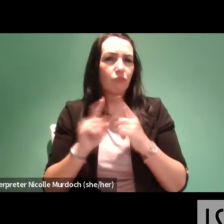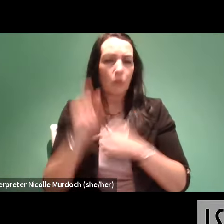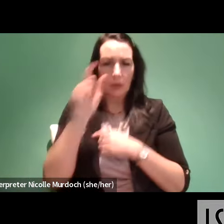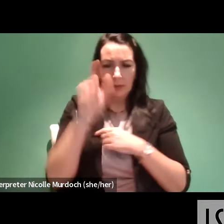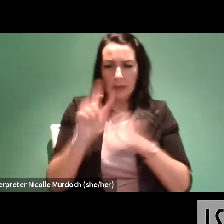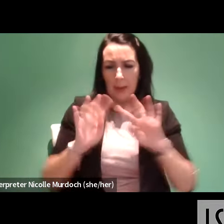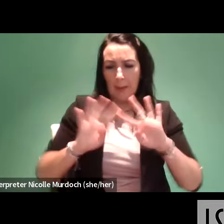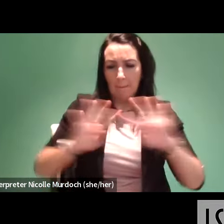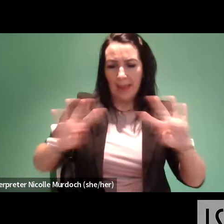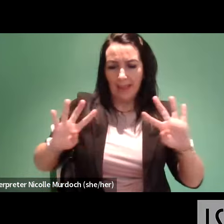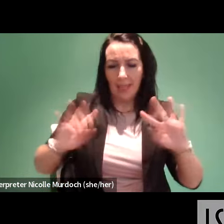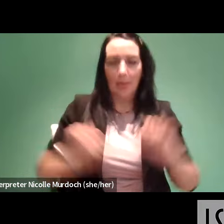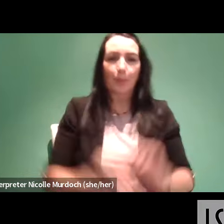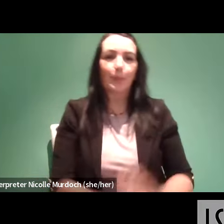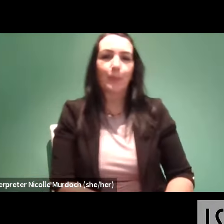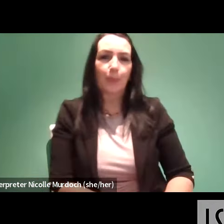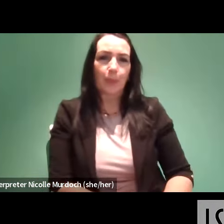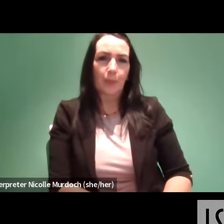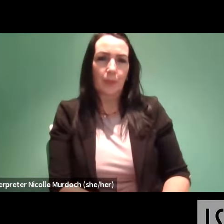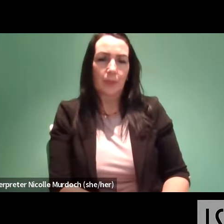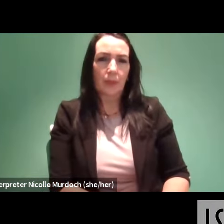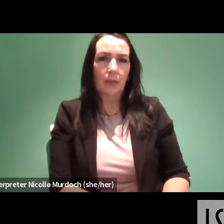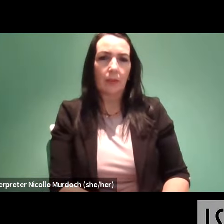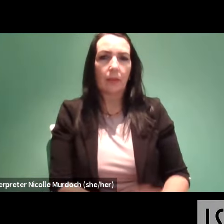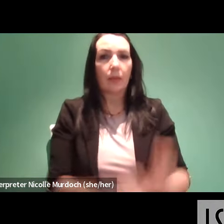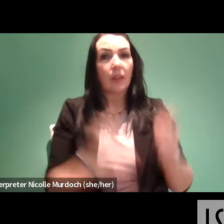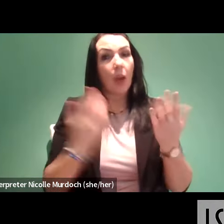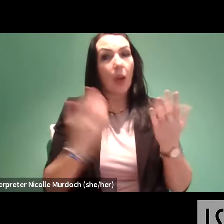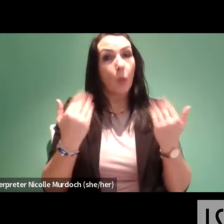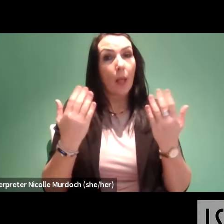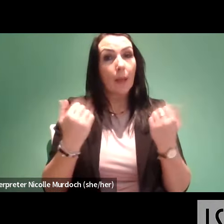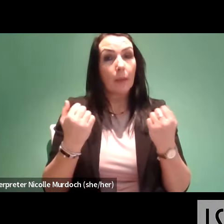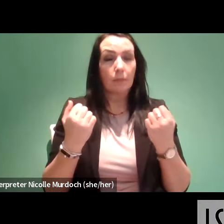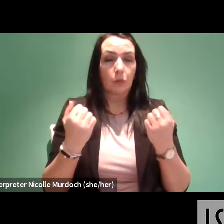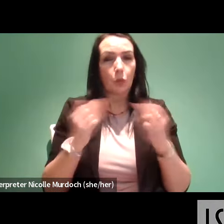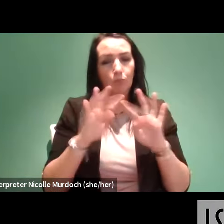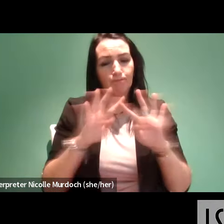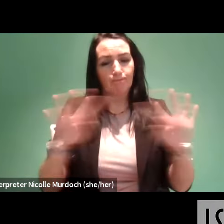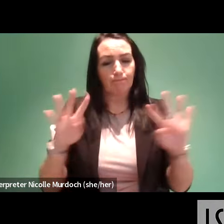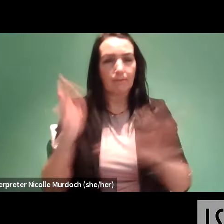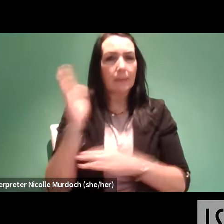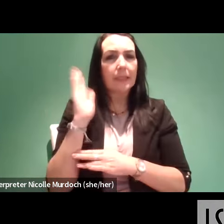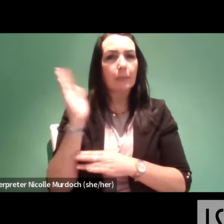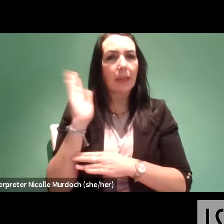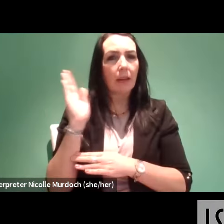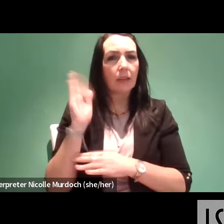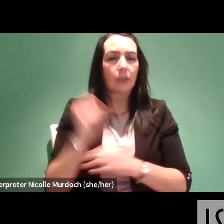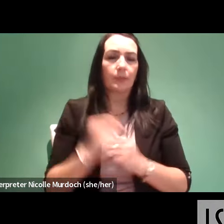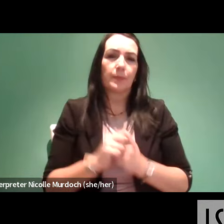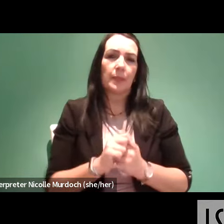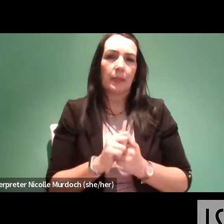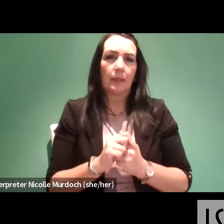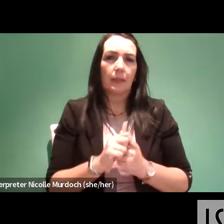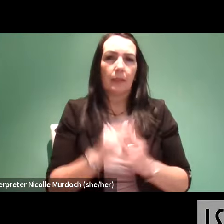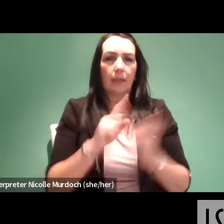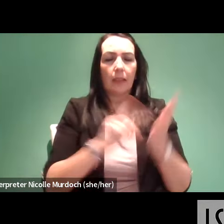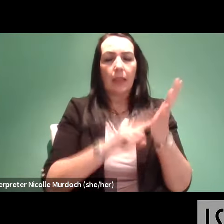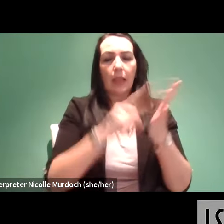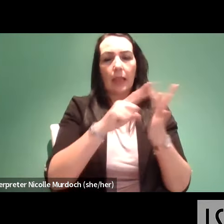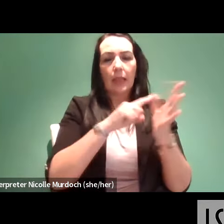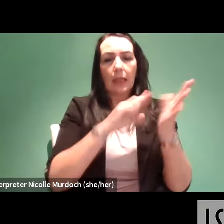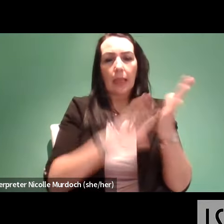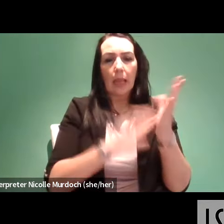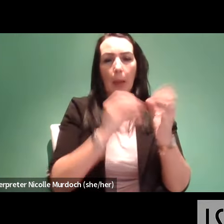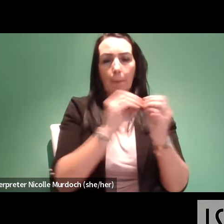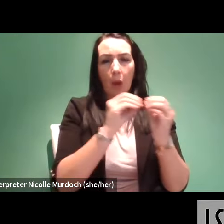of speakers. So I'm here to welcome those speakers who are Liam Byrne,